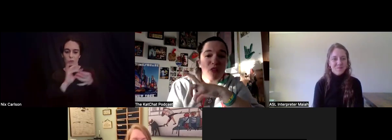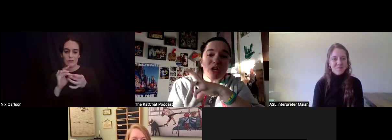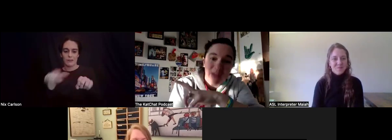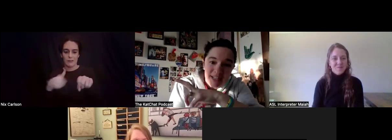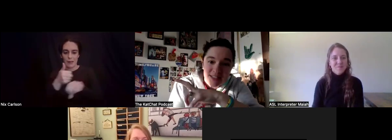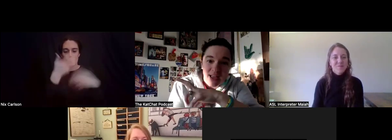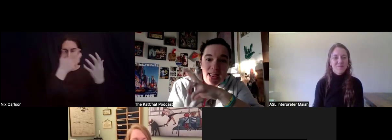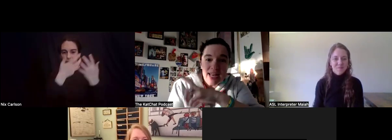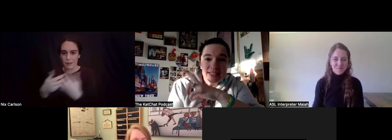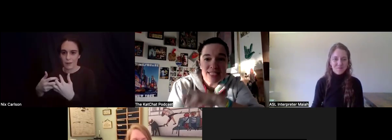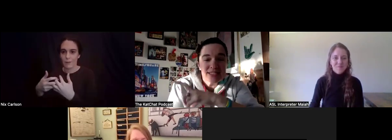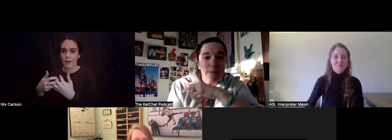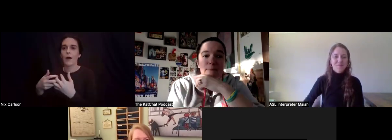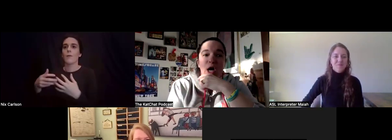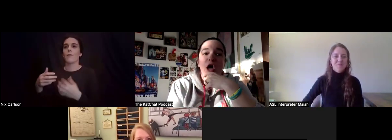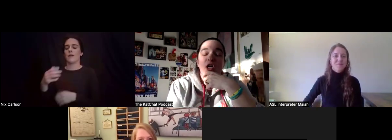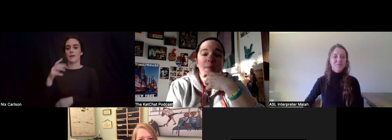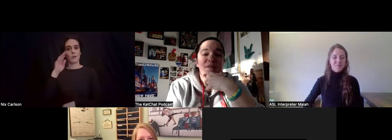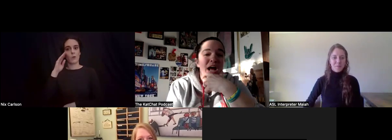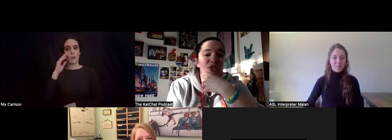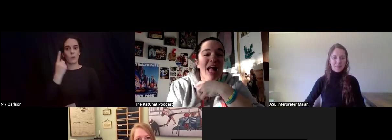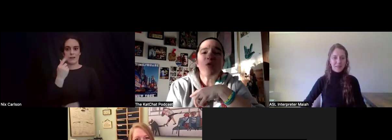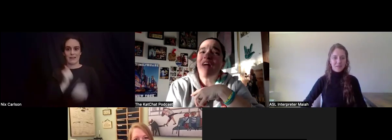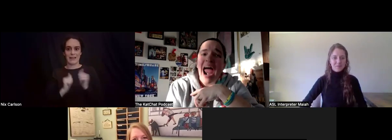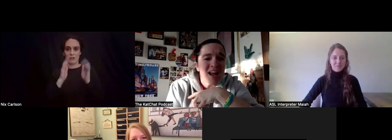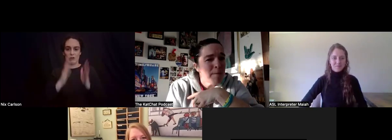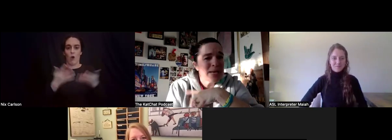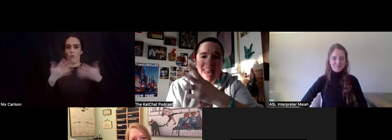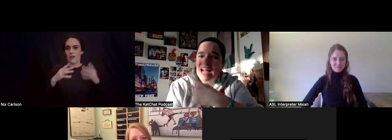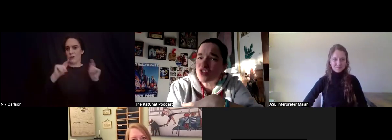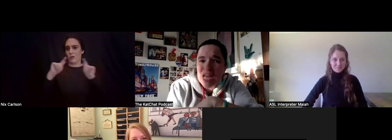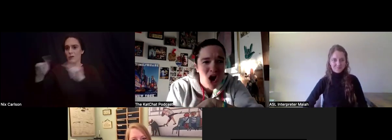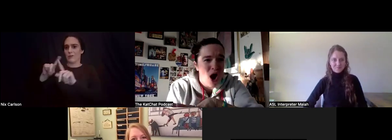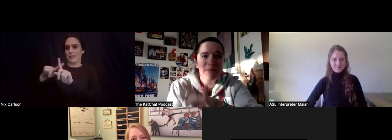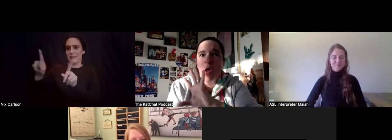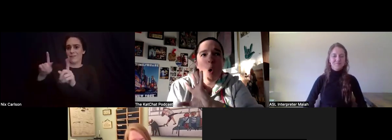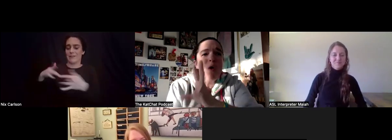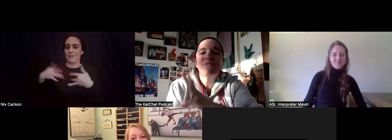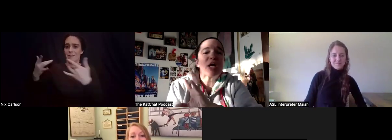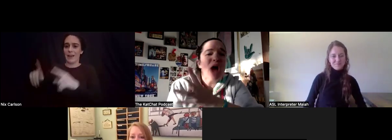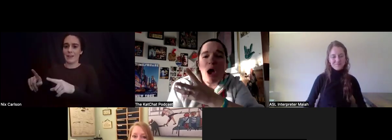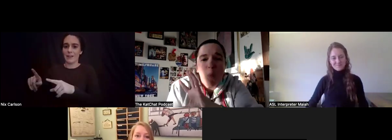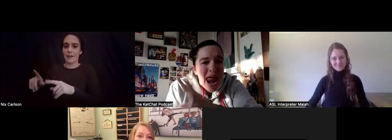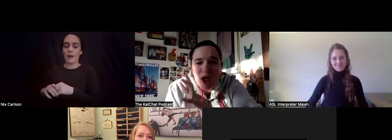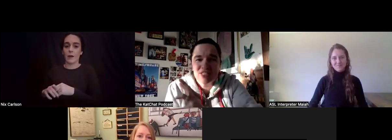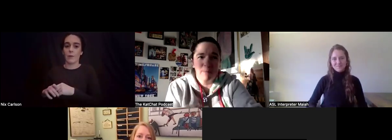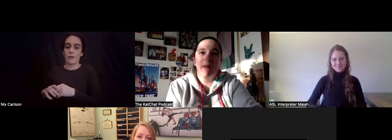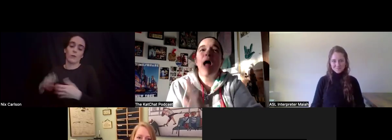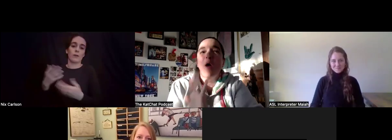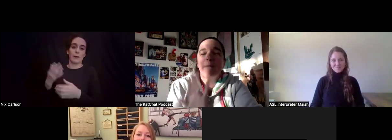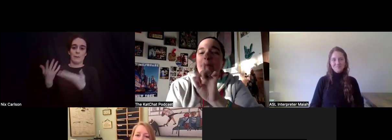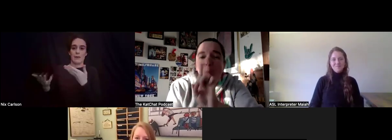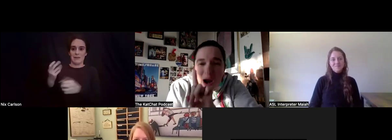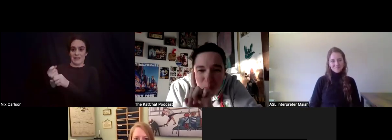going to another event in December. So my friends are like, gotta come next year. I mean, we'll figure out a It's way so or